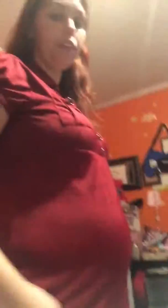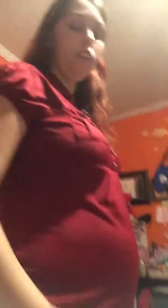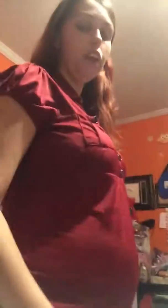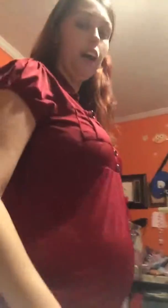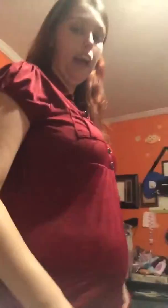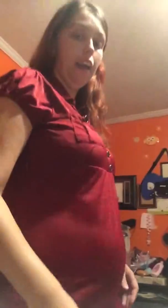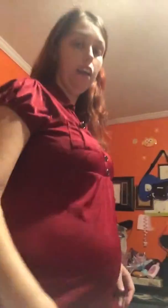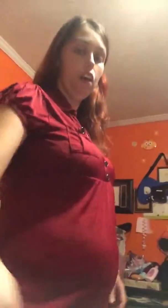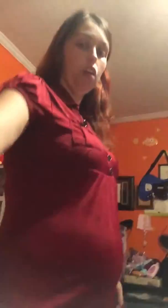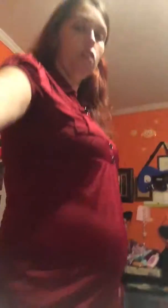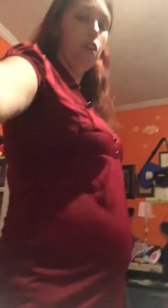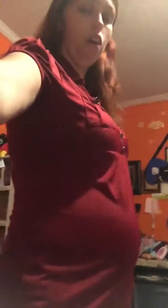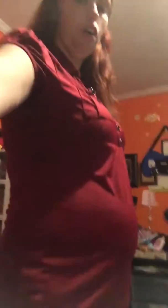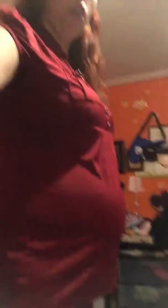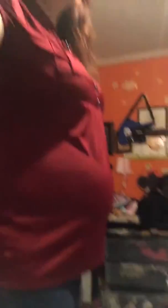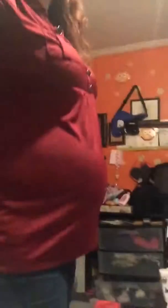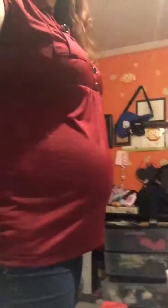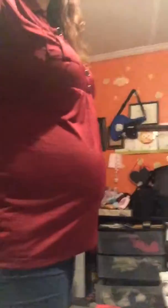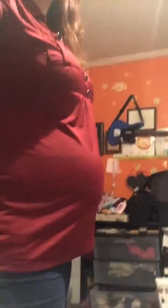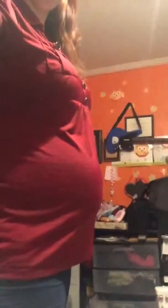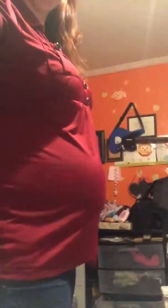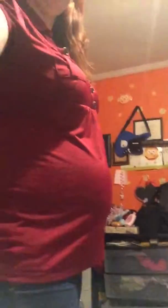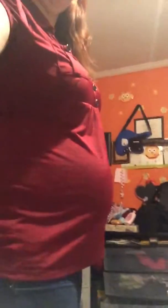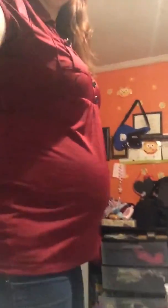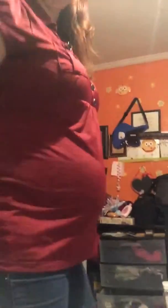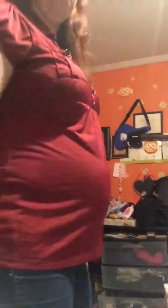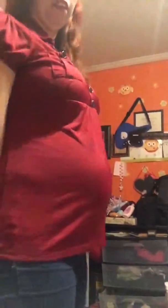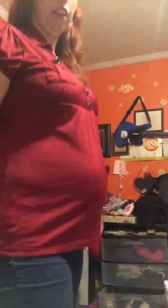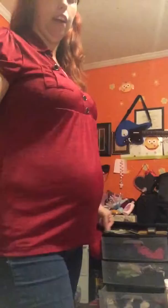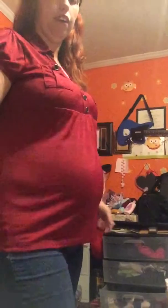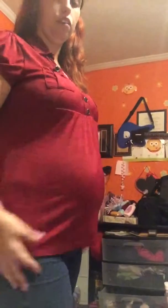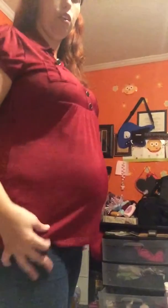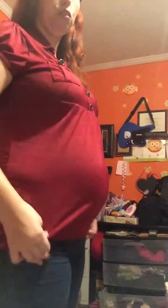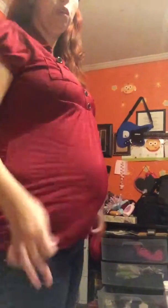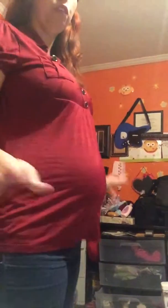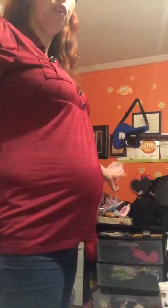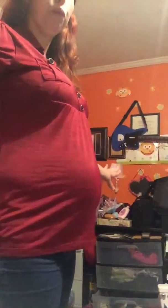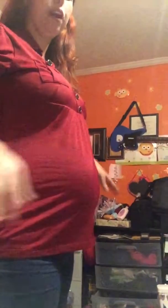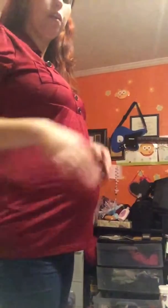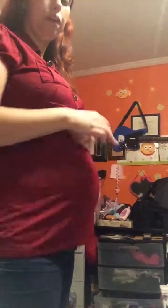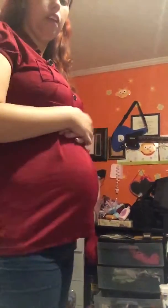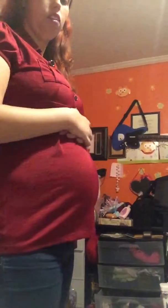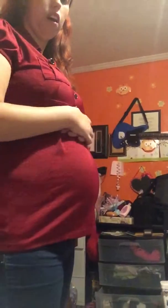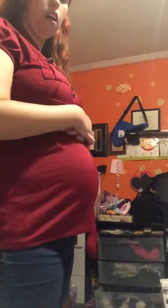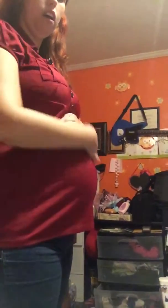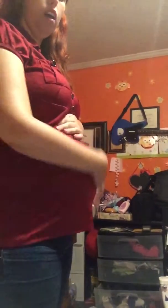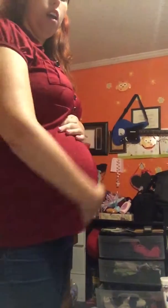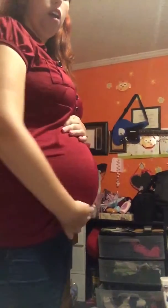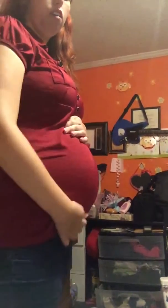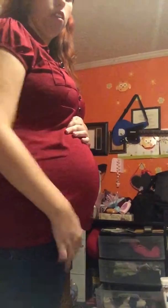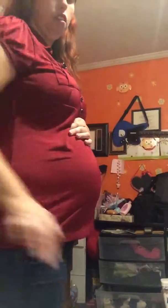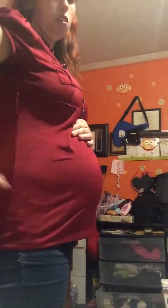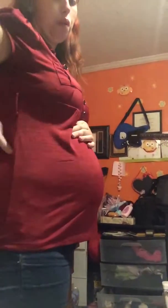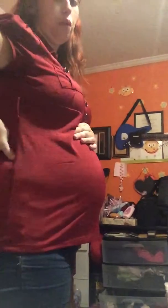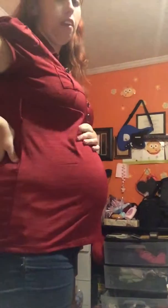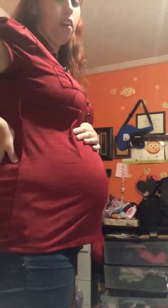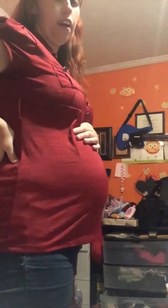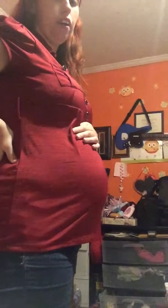Okay. So, there you go, right there. So, 24 week belly shot. So, this is my right side.